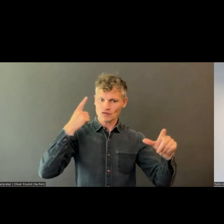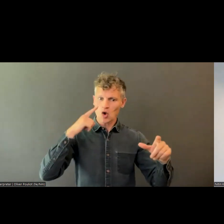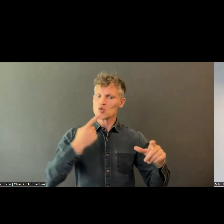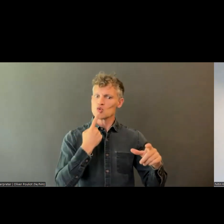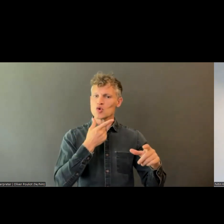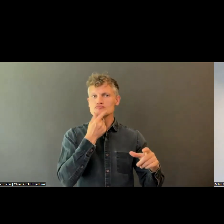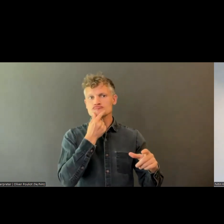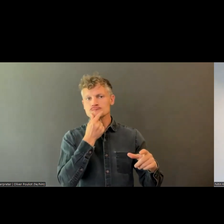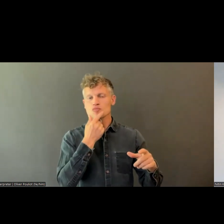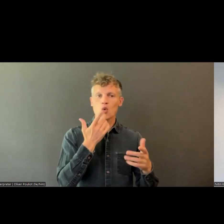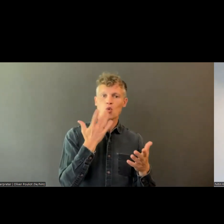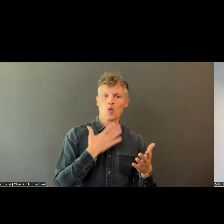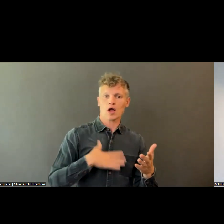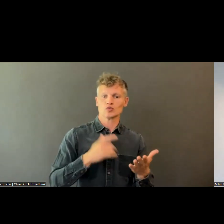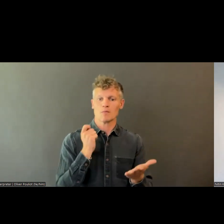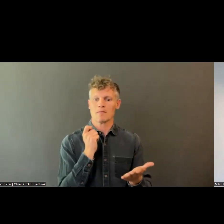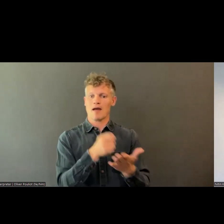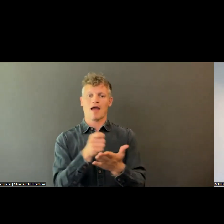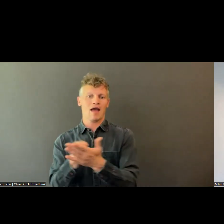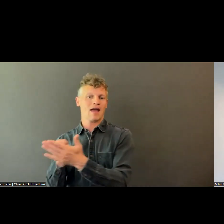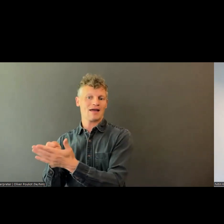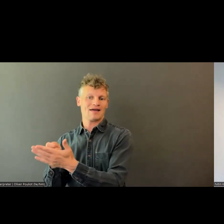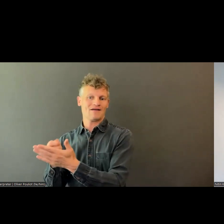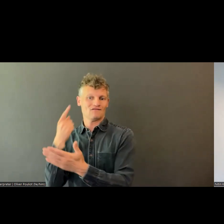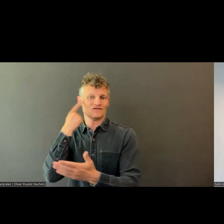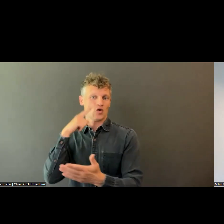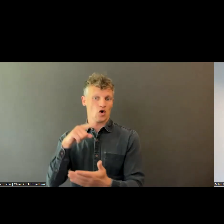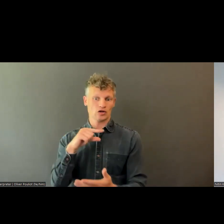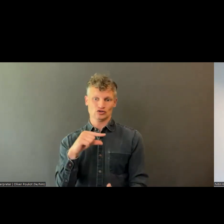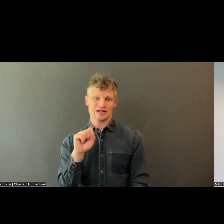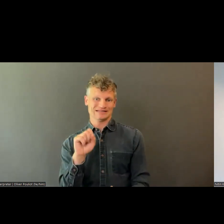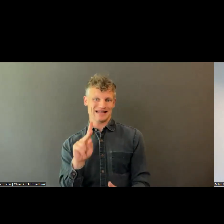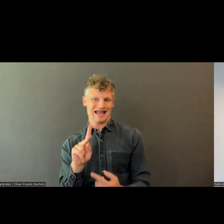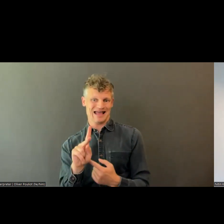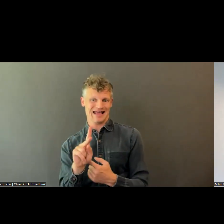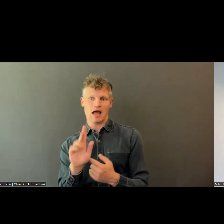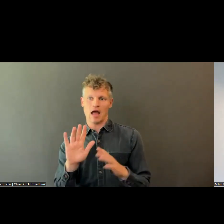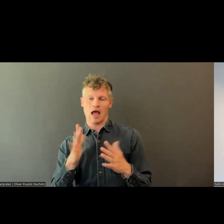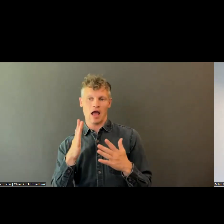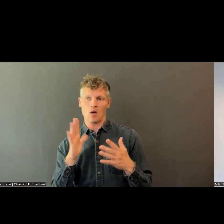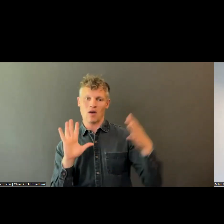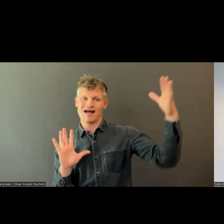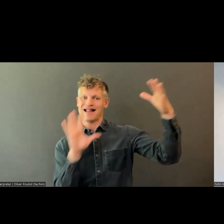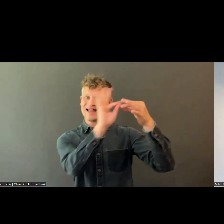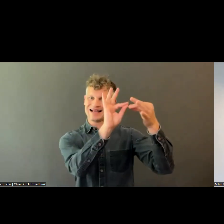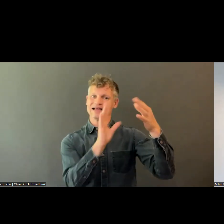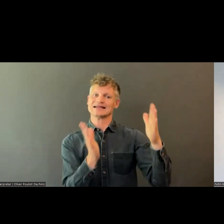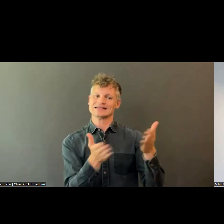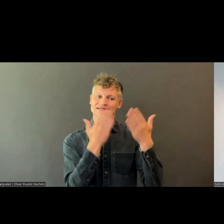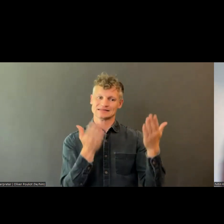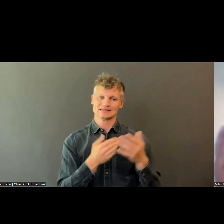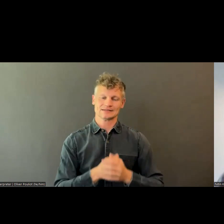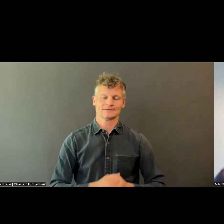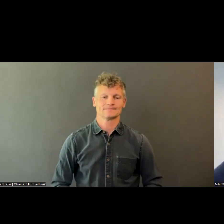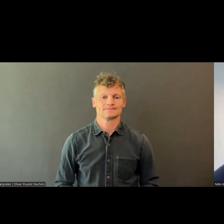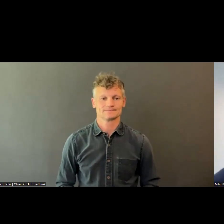as we can be continues to be a challenge, and will be a challenge as the area develops rapidly as well. So I'd probably